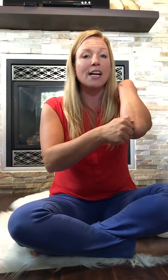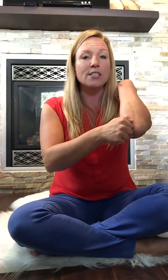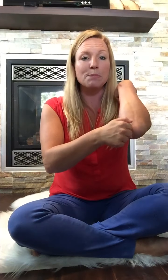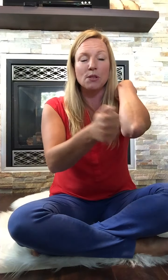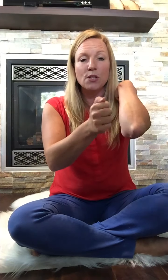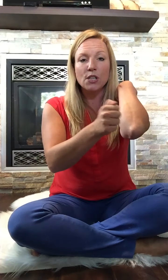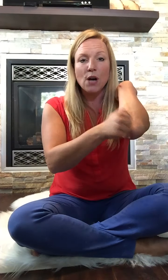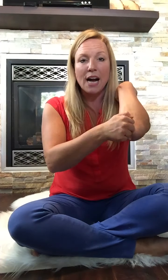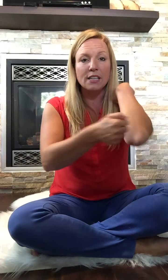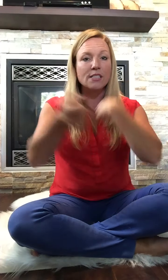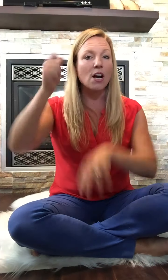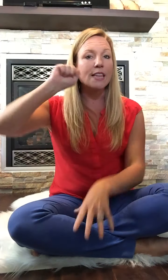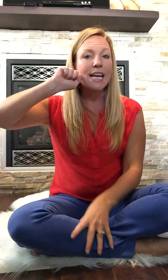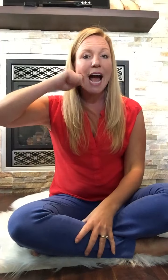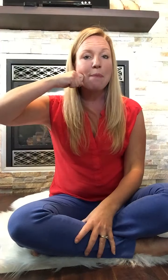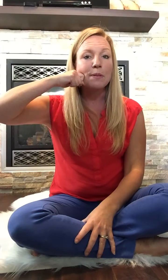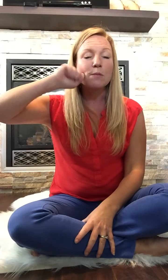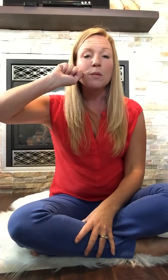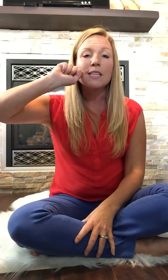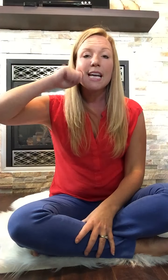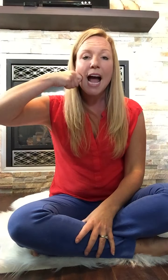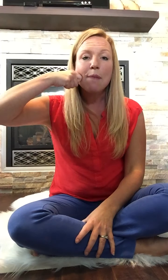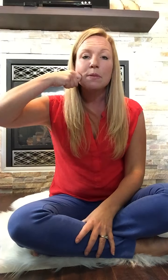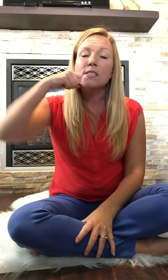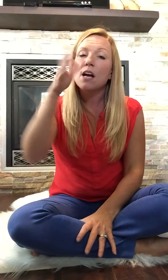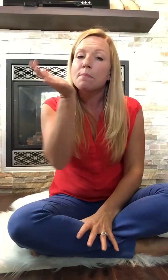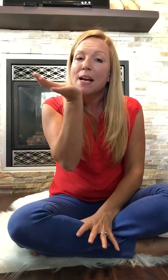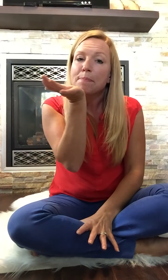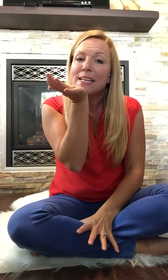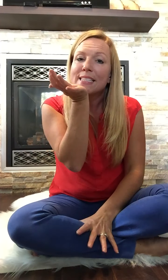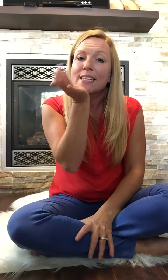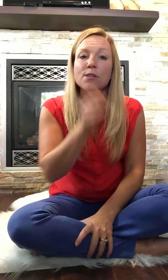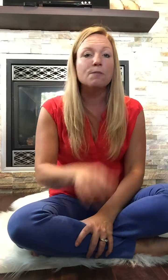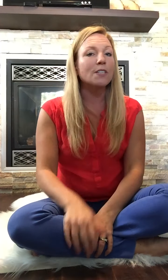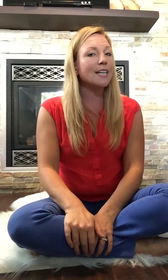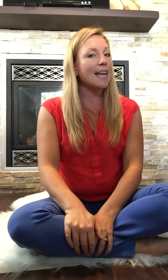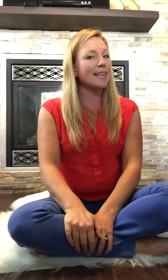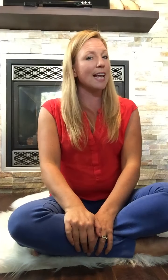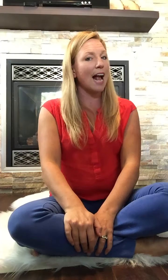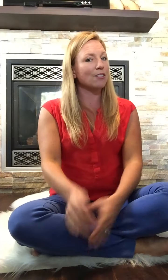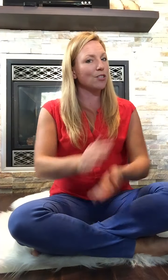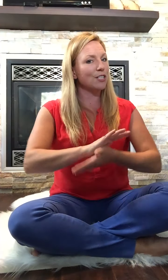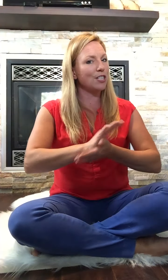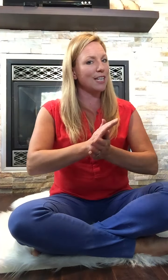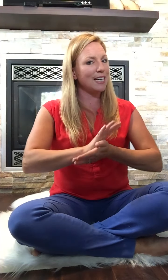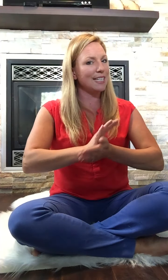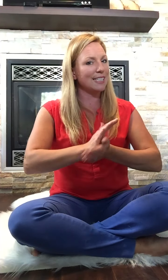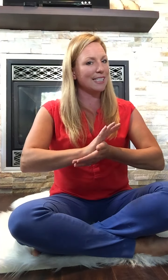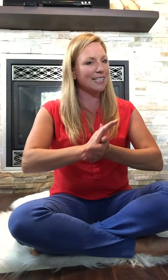crackers. Put the crackers on the apples. Put the apples on my pizza. Don't forget the extra cheese.